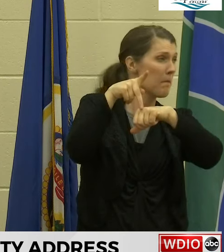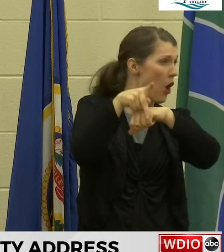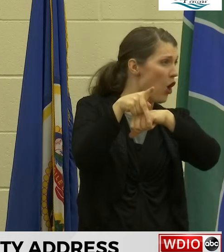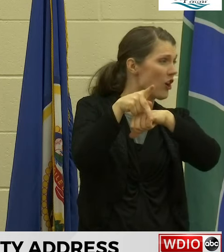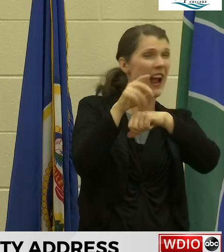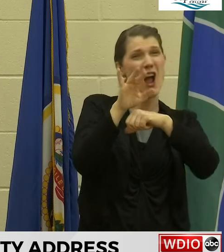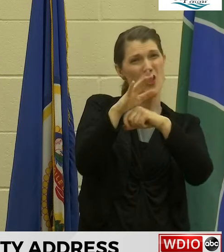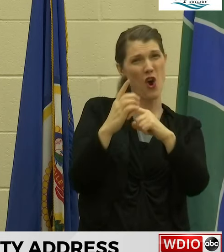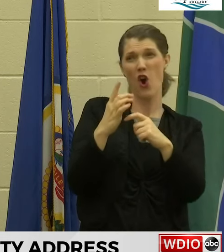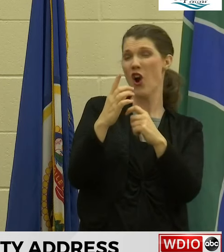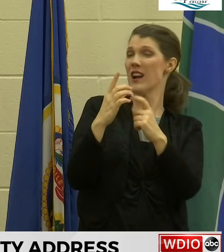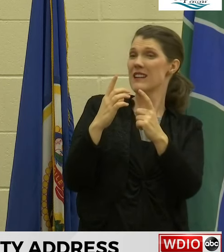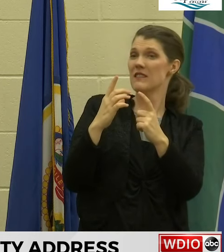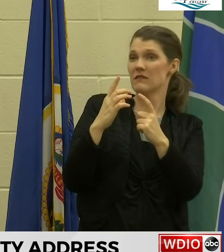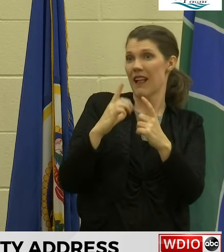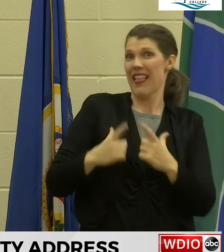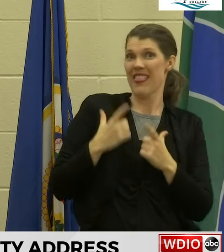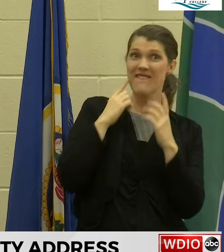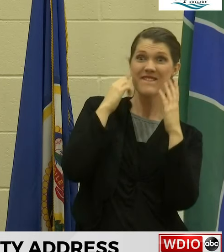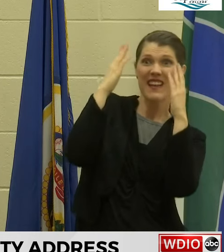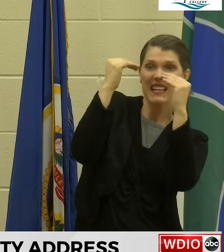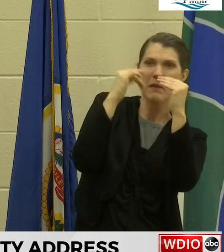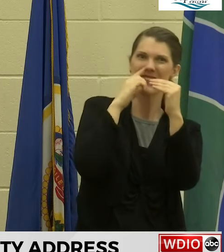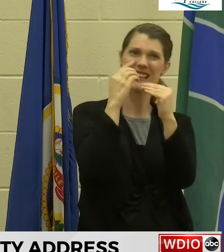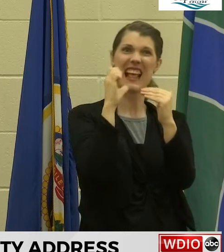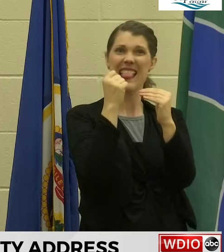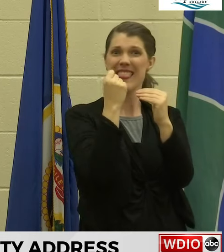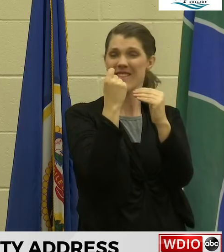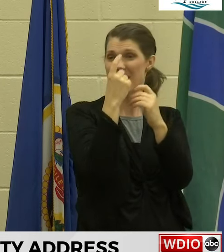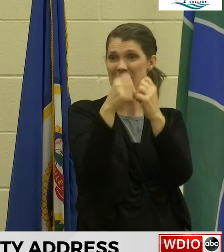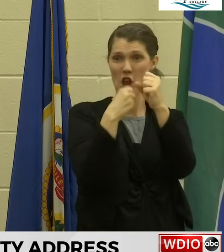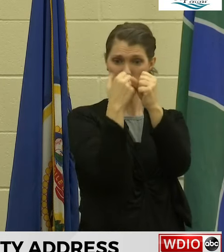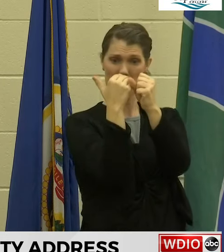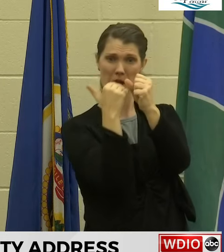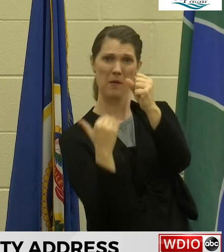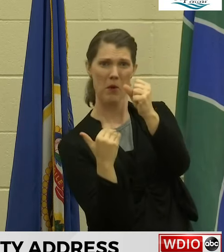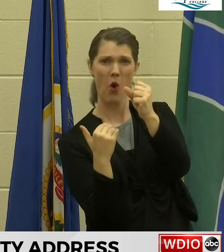11 years less than a person living in Compton.